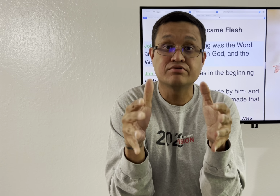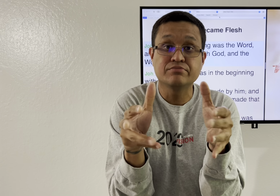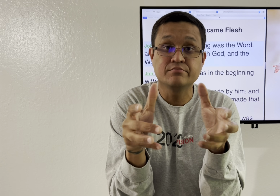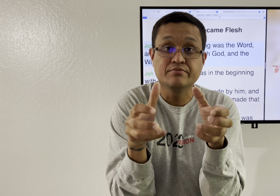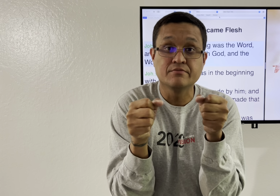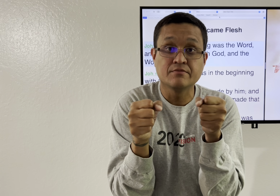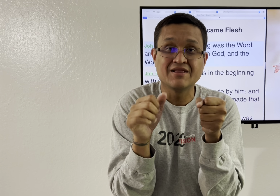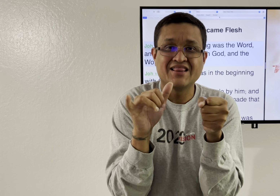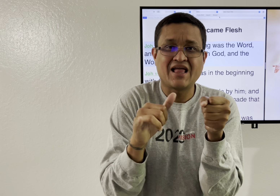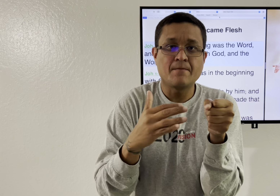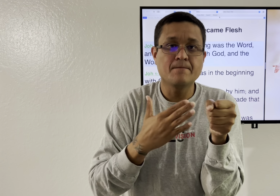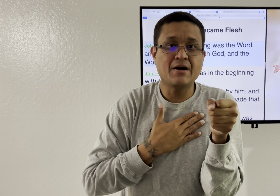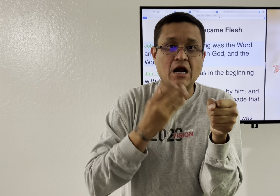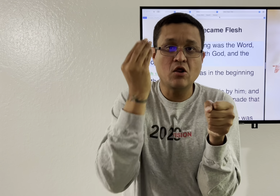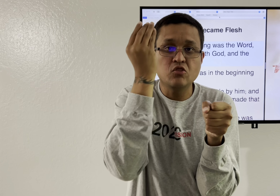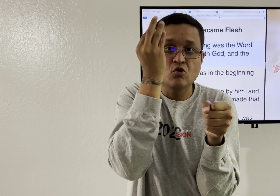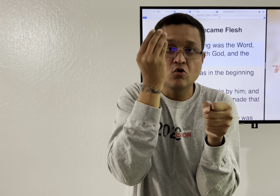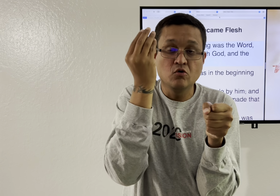my thoughts by words.